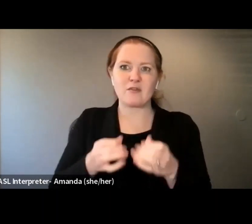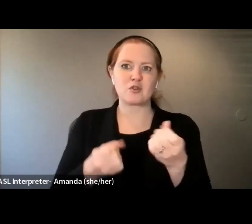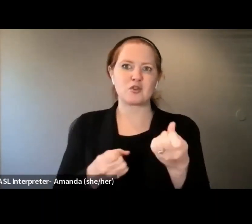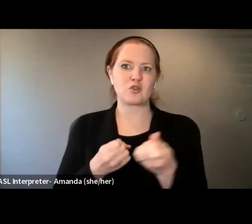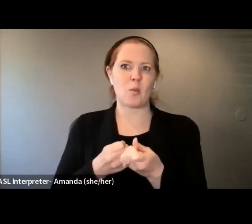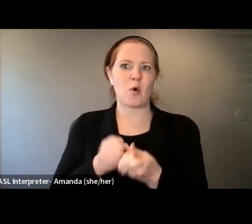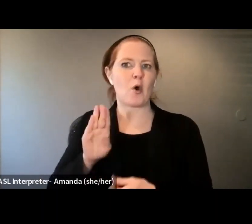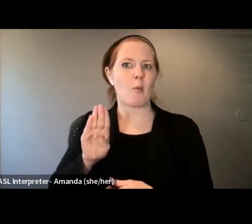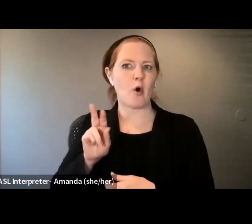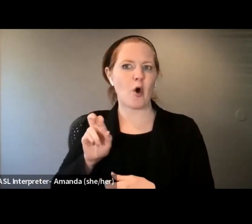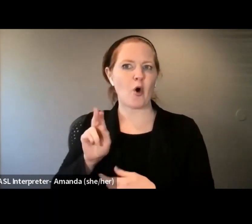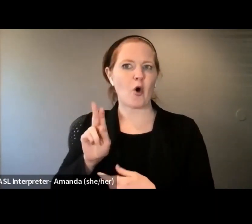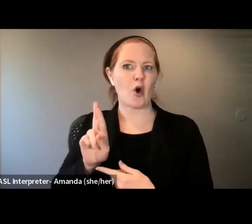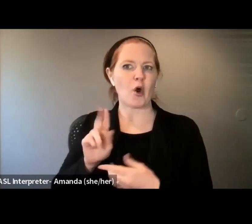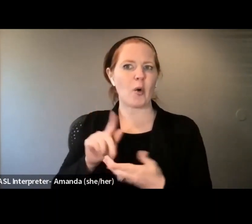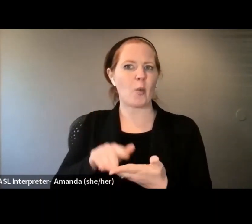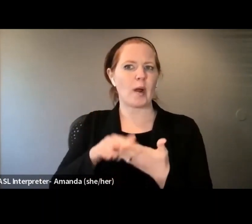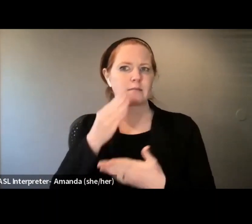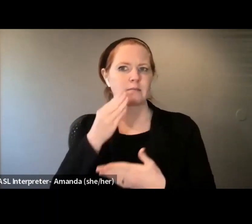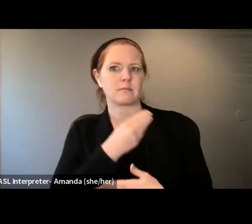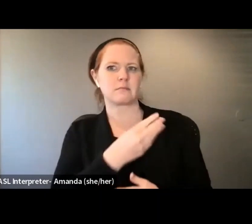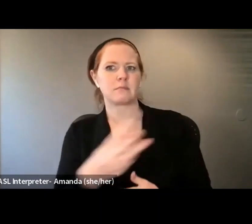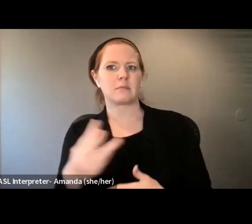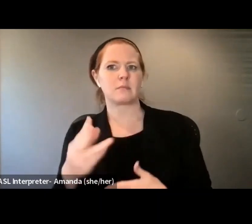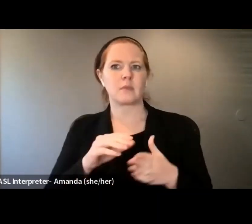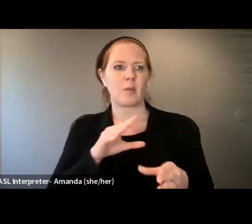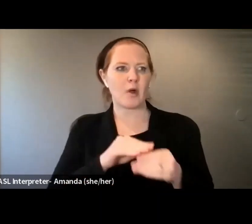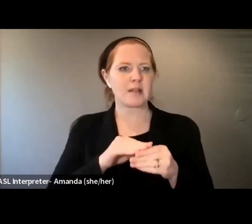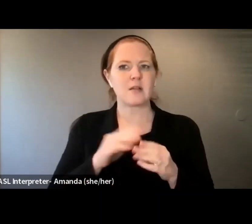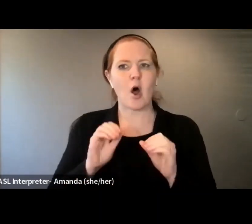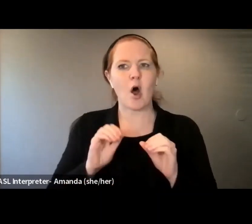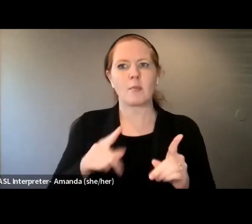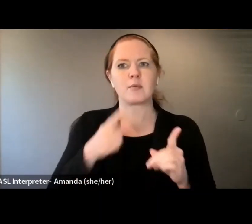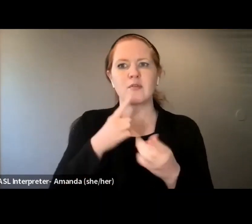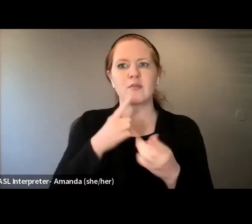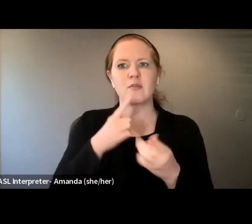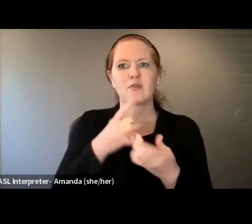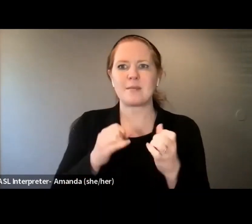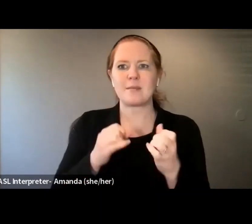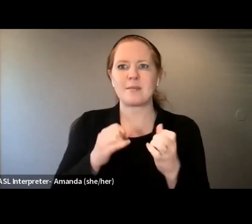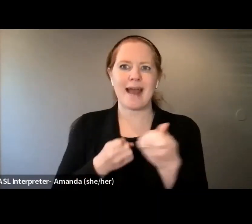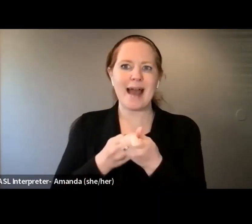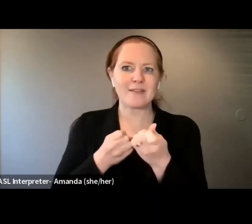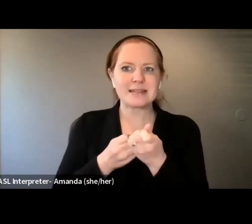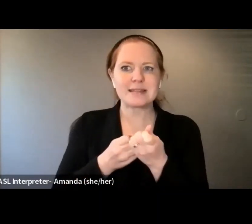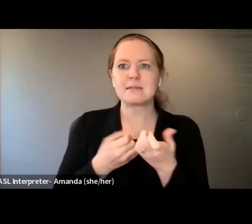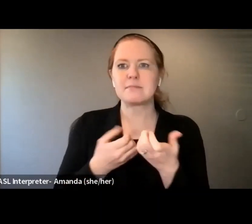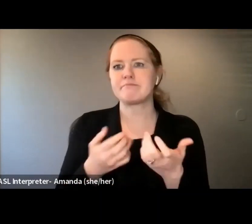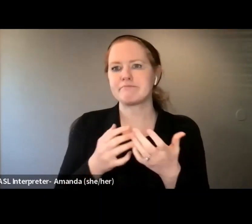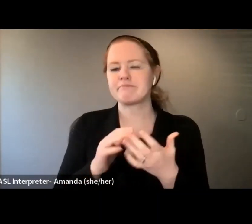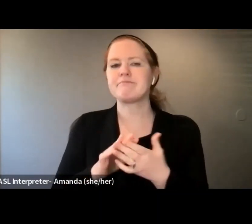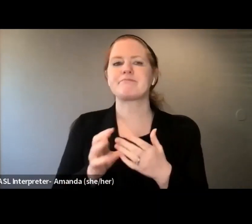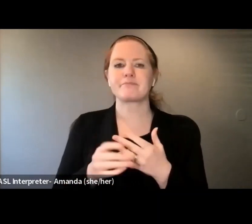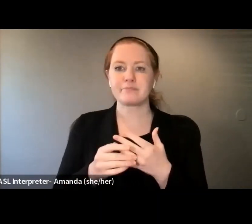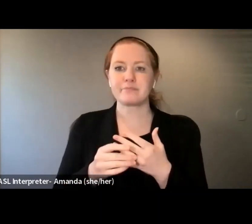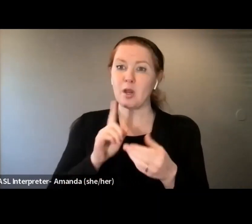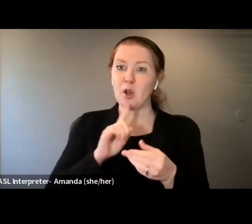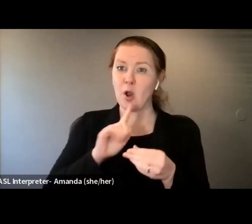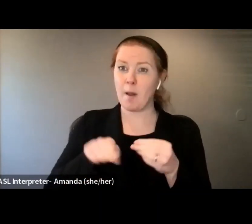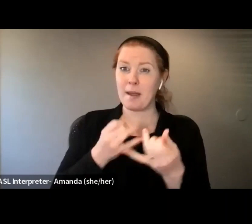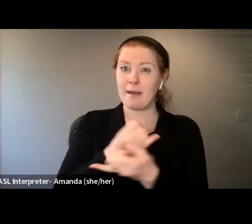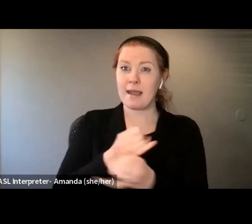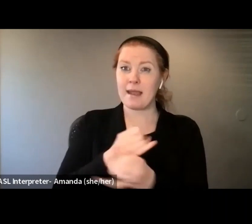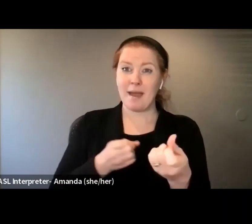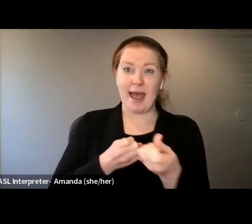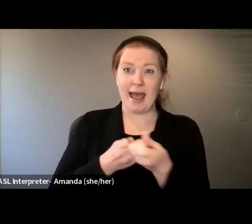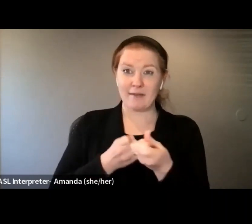required to notify participants around opportunities for independent advocacy. But when we talk about independent advocacy, we really